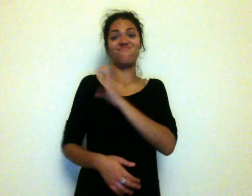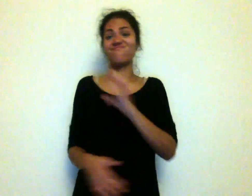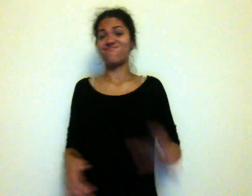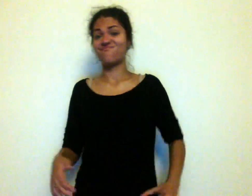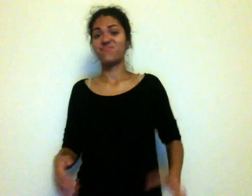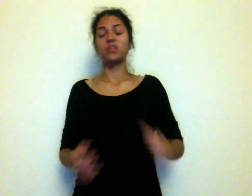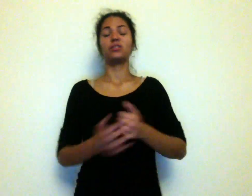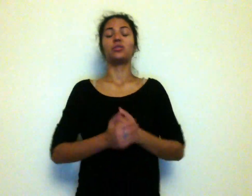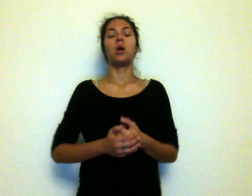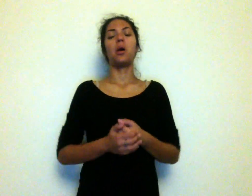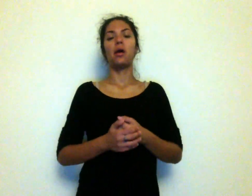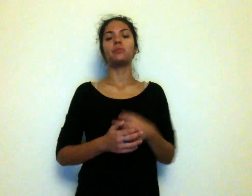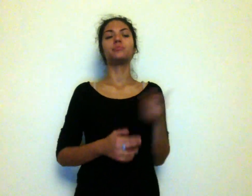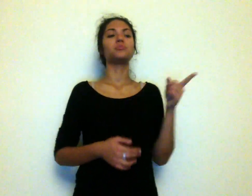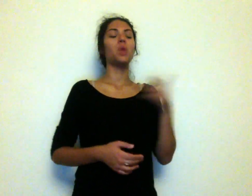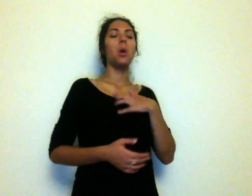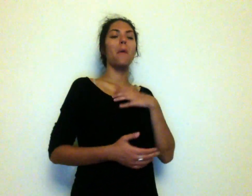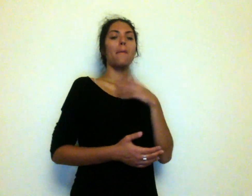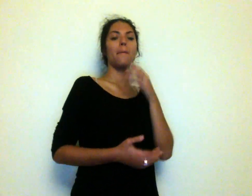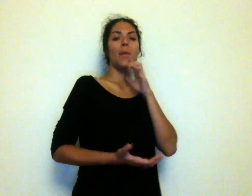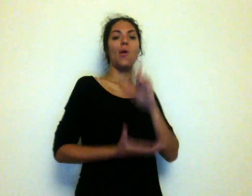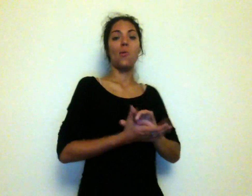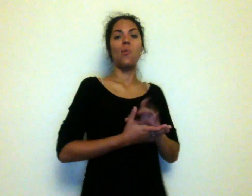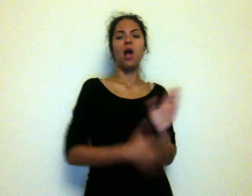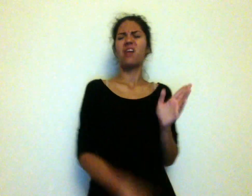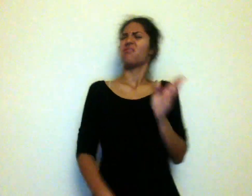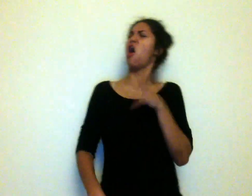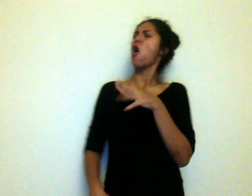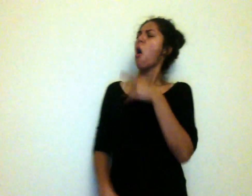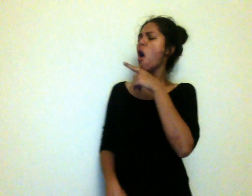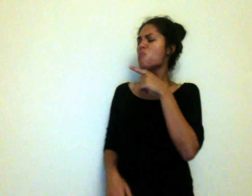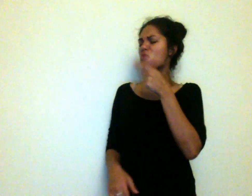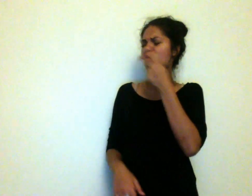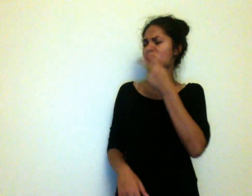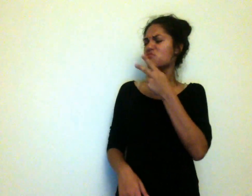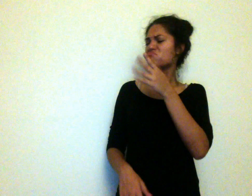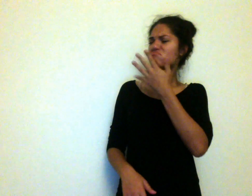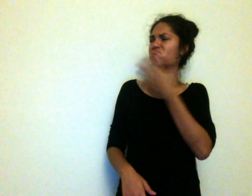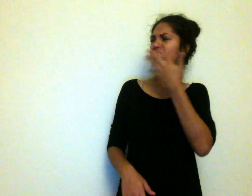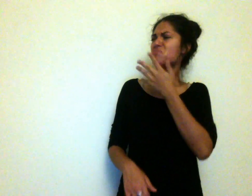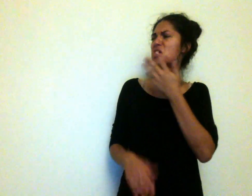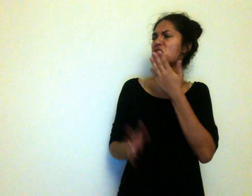shocking euphemism, my wife says to me, you looked a little nervous to me there this afternoon.